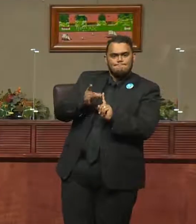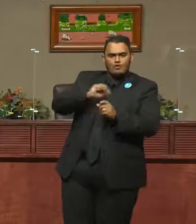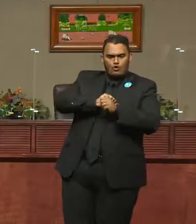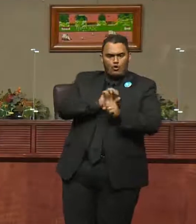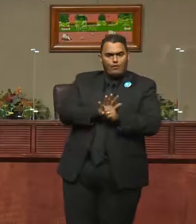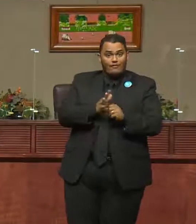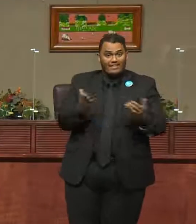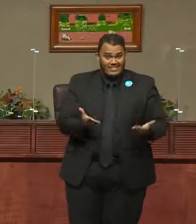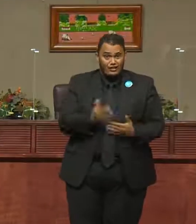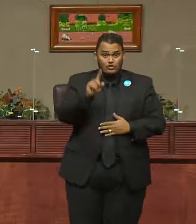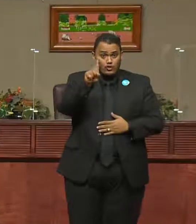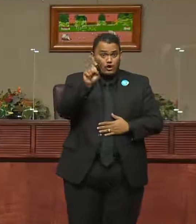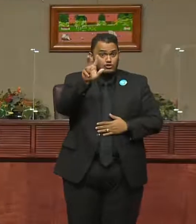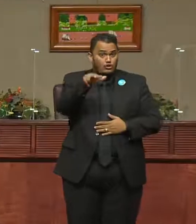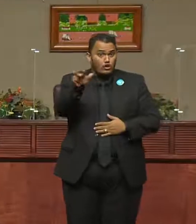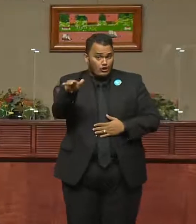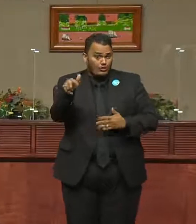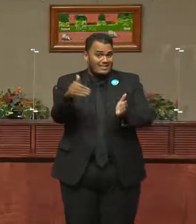at